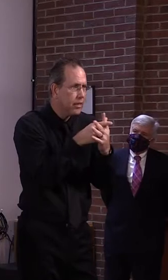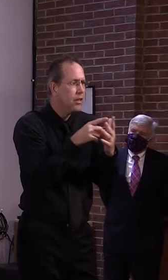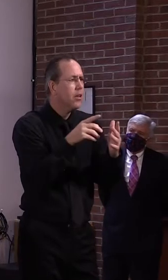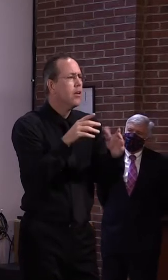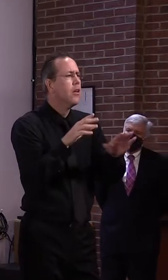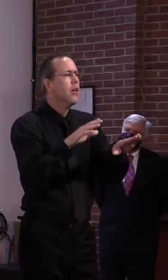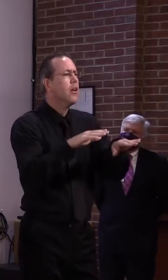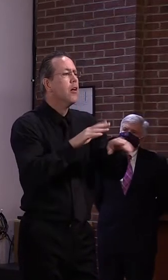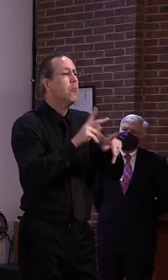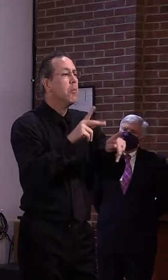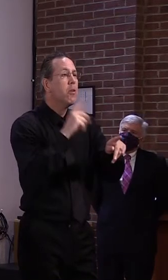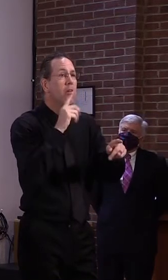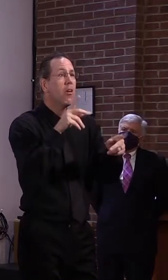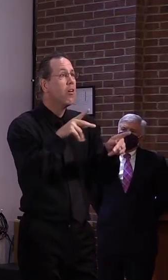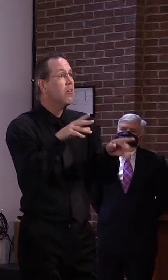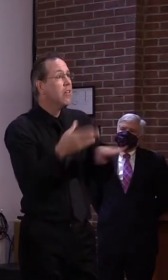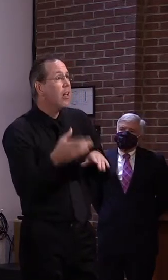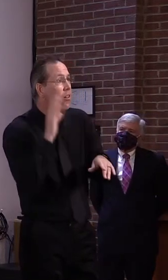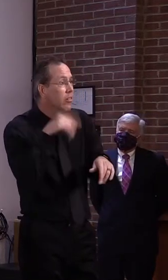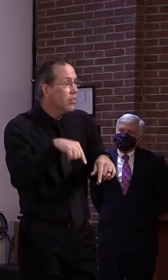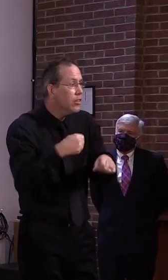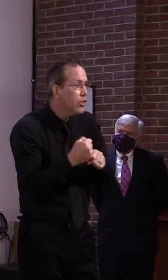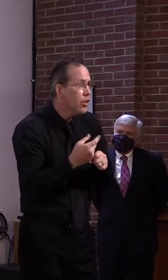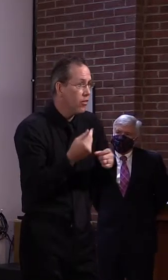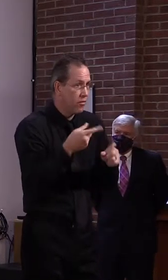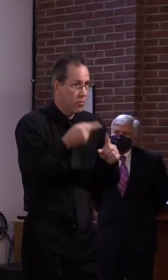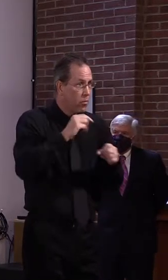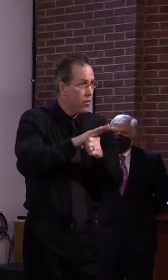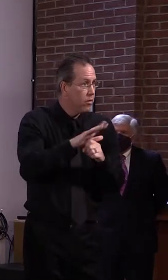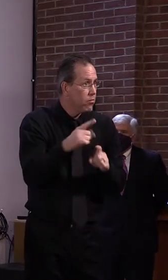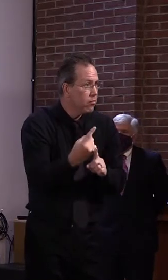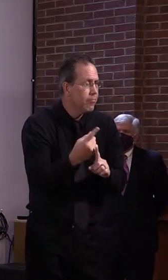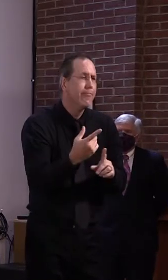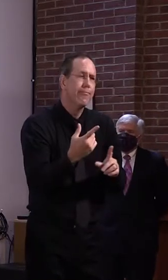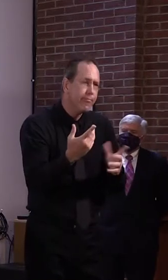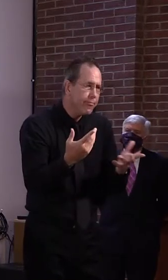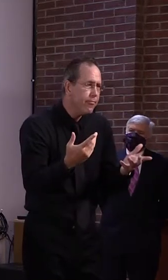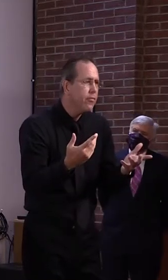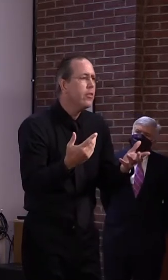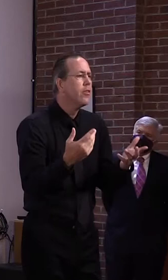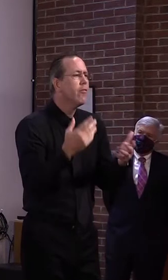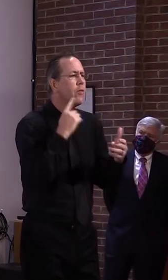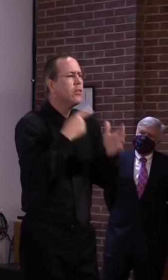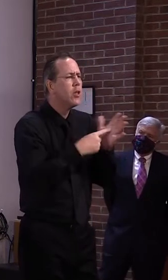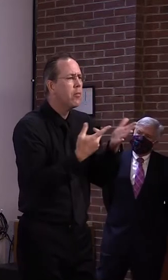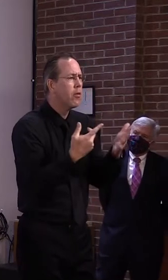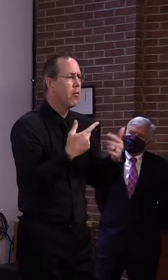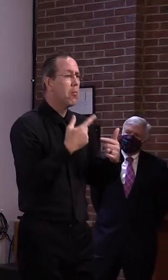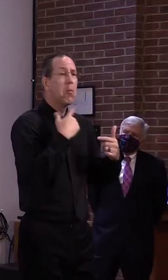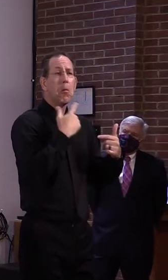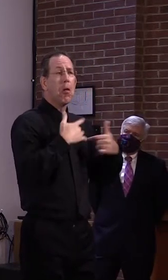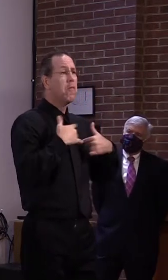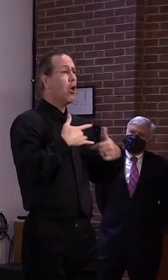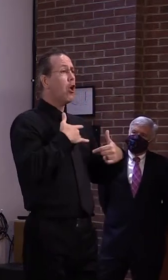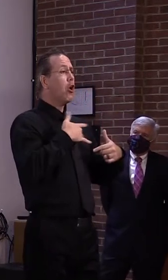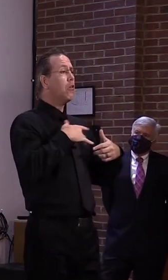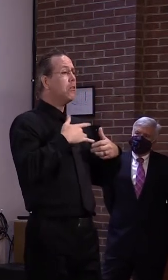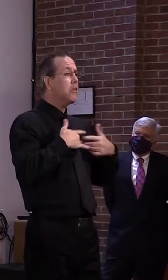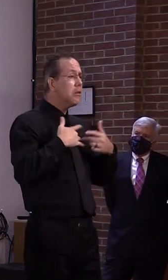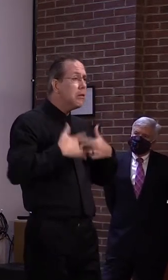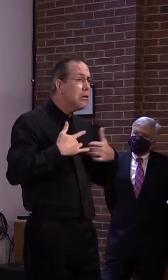if COVID was not here. They've had this burden of disease that they've lived with for